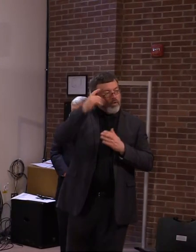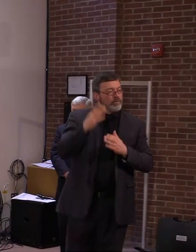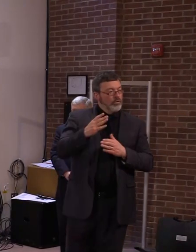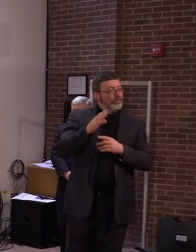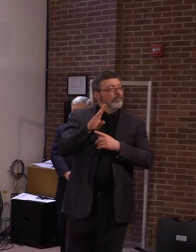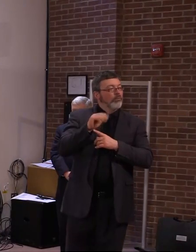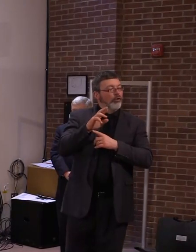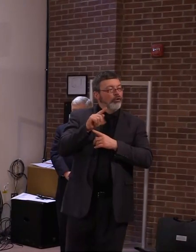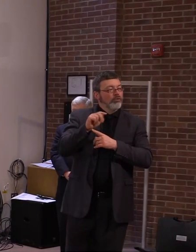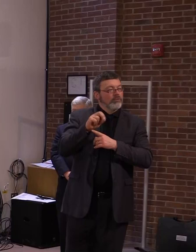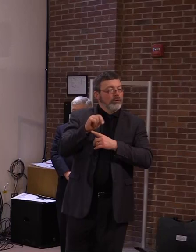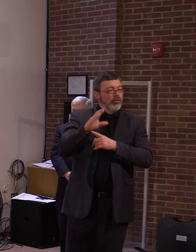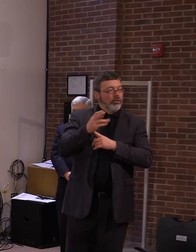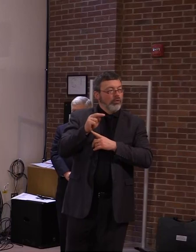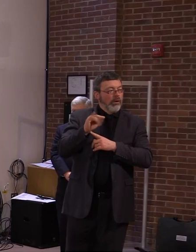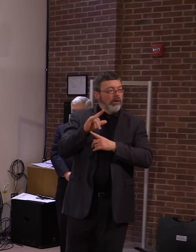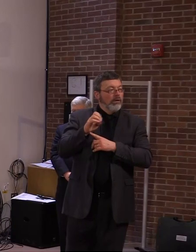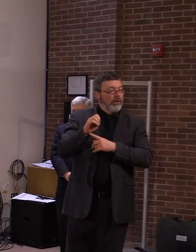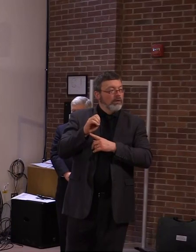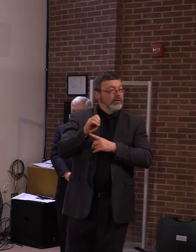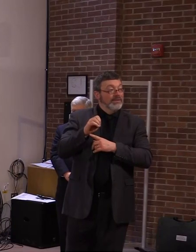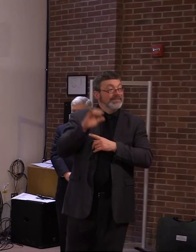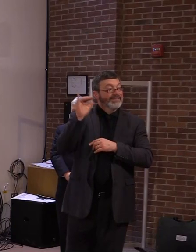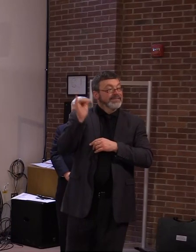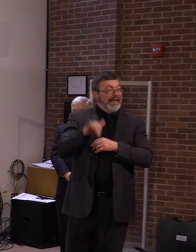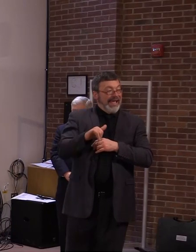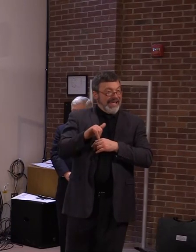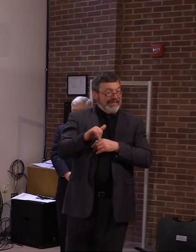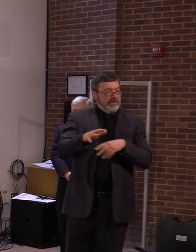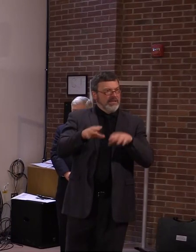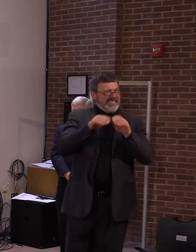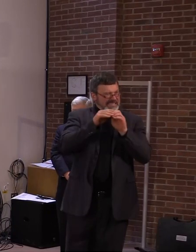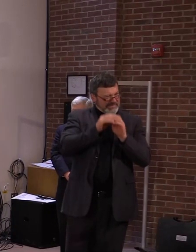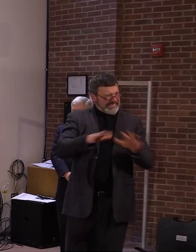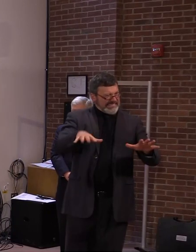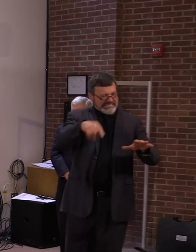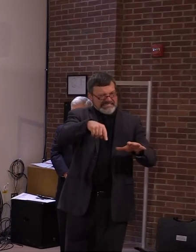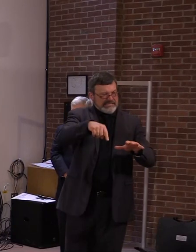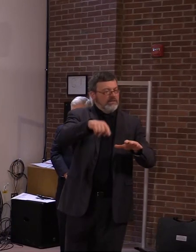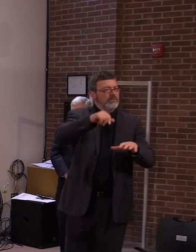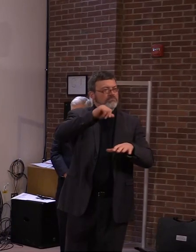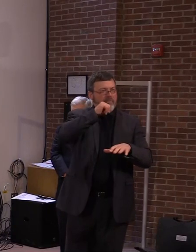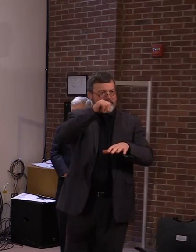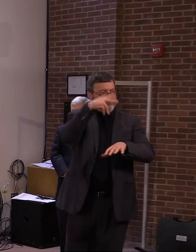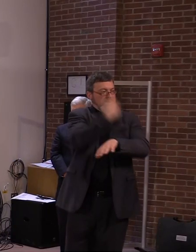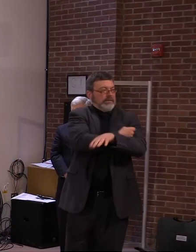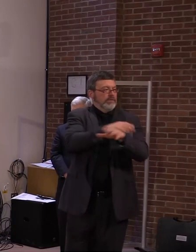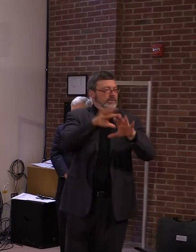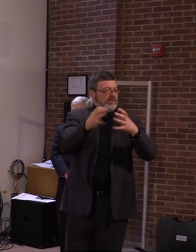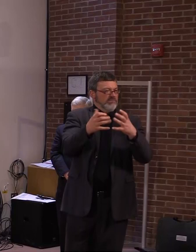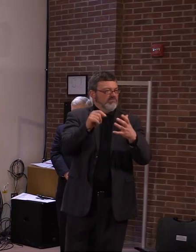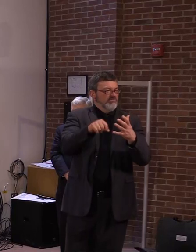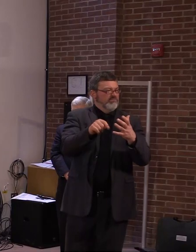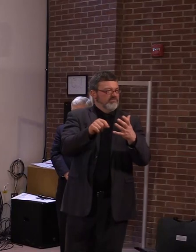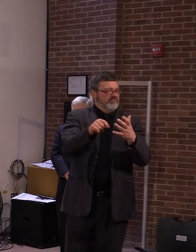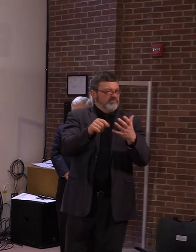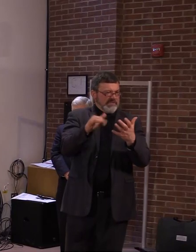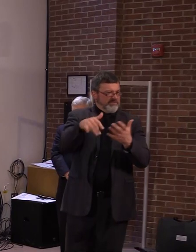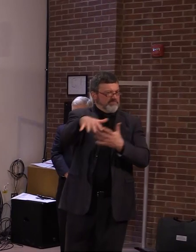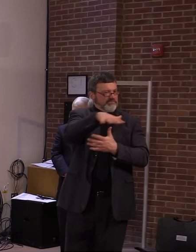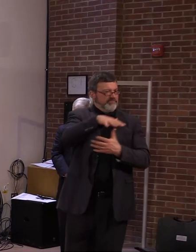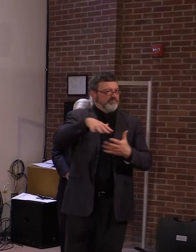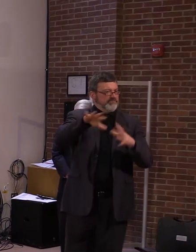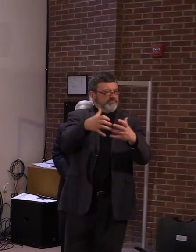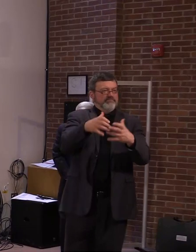as a pandemic of the unvaccinated. At the same time, you also have made it very clear